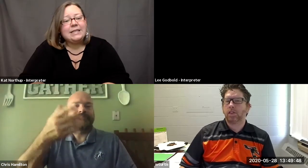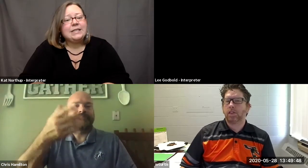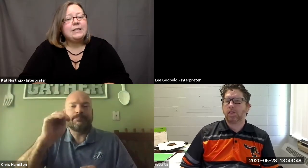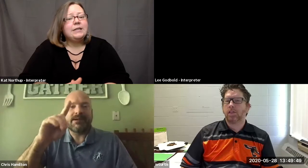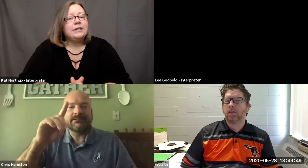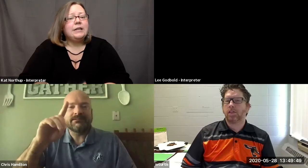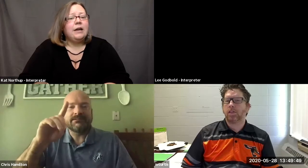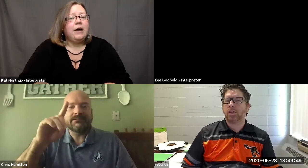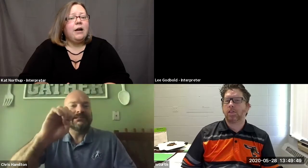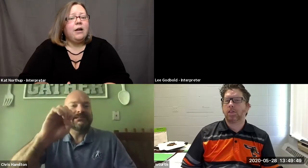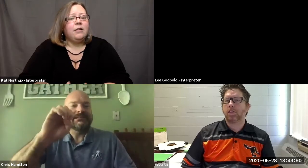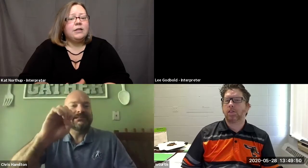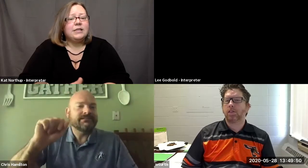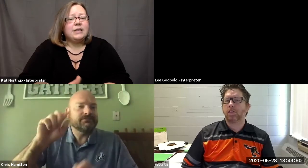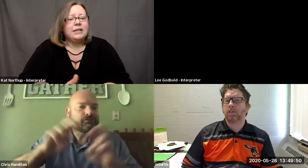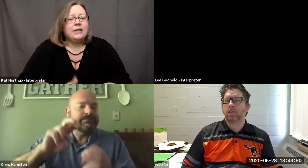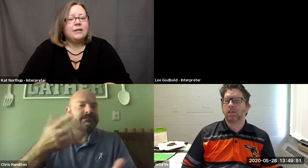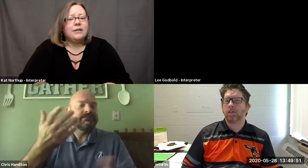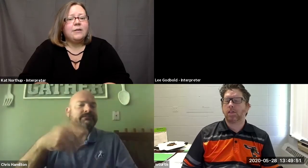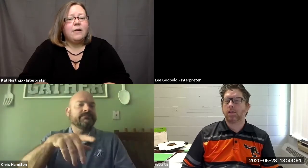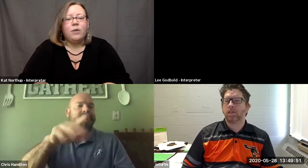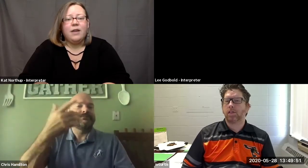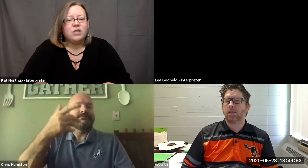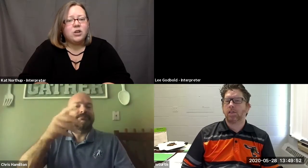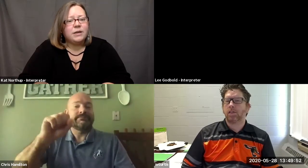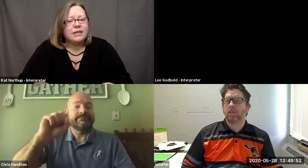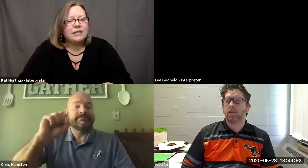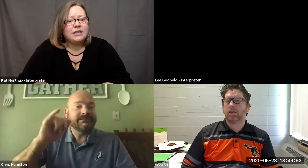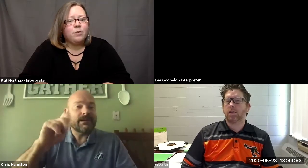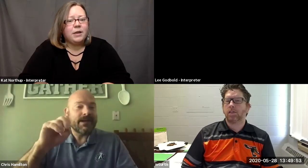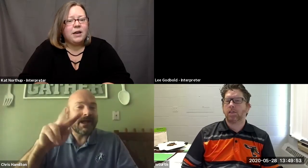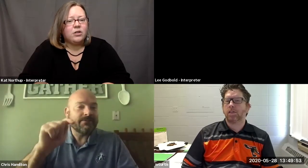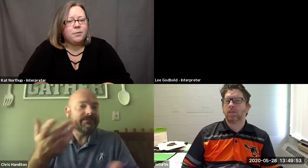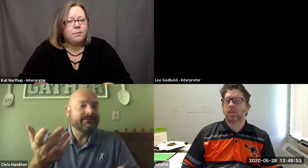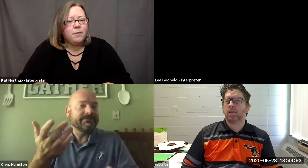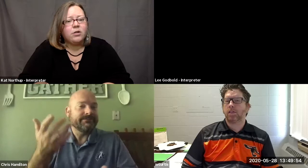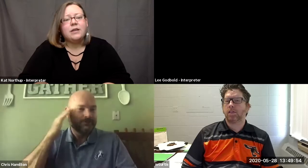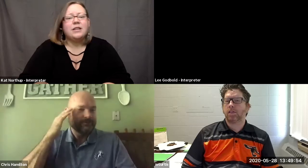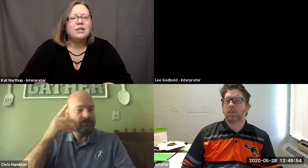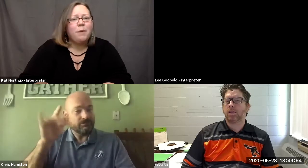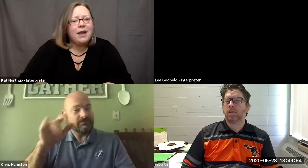GPSD, let's see, we have a tournament that will be held up in Maryland, the Spike